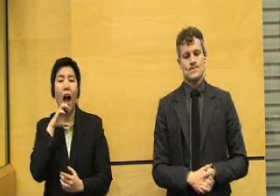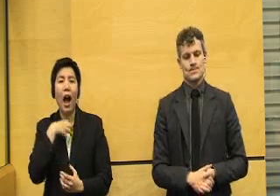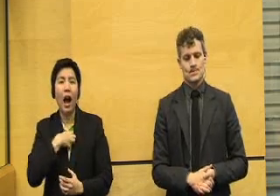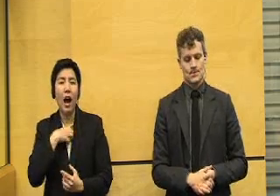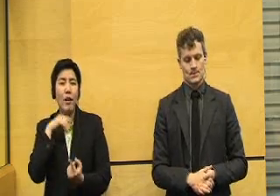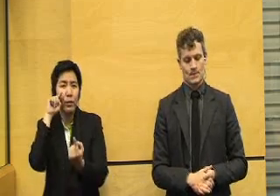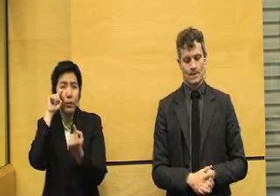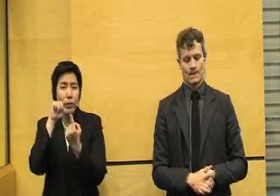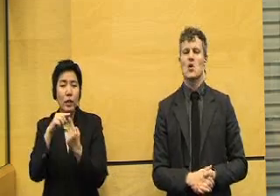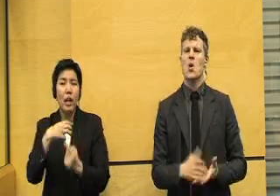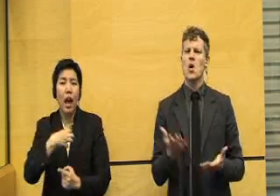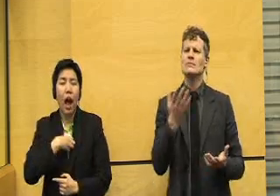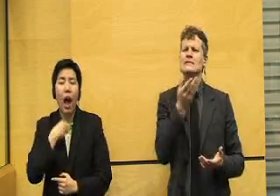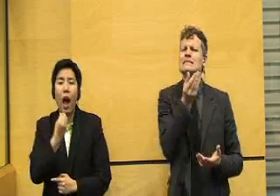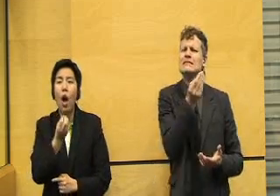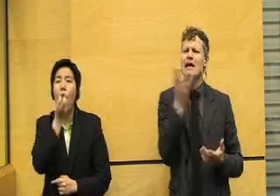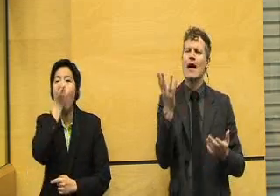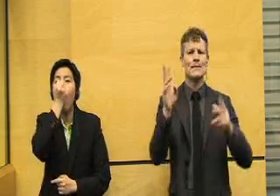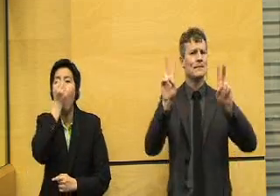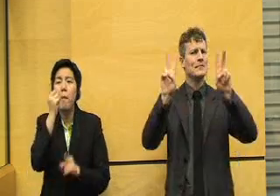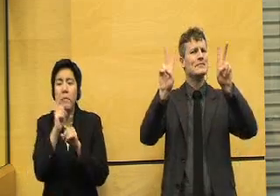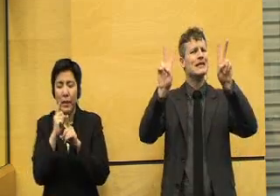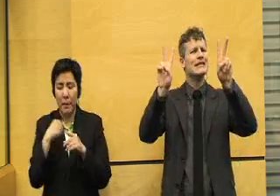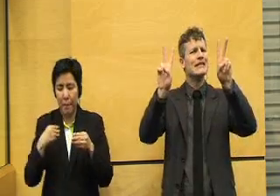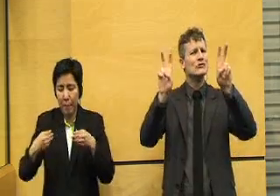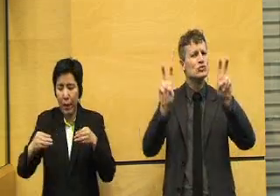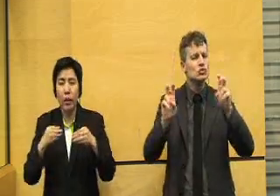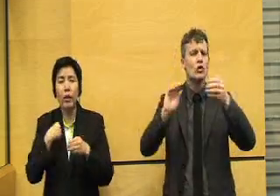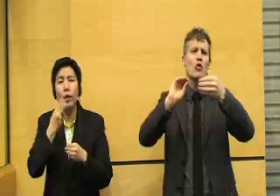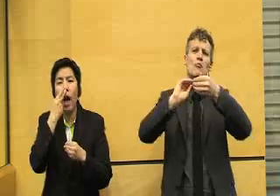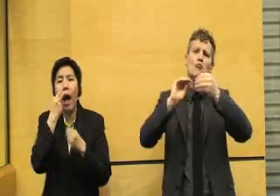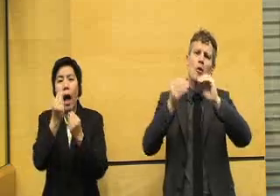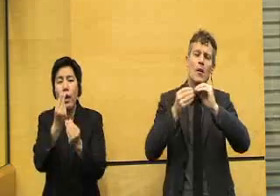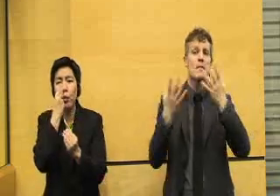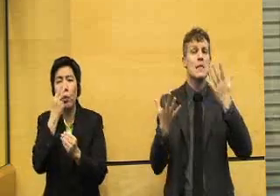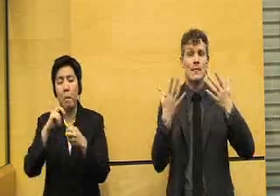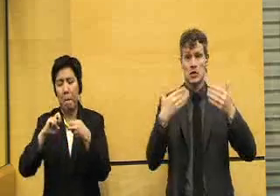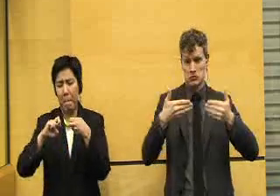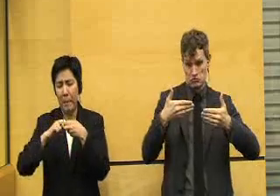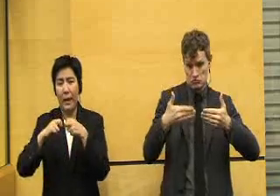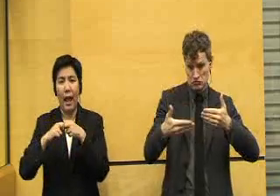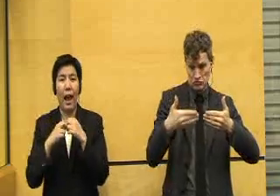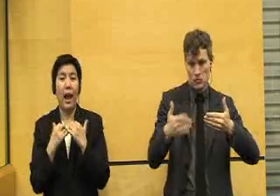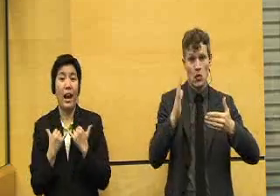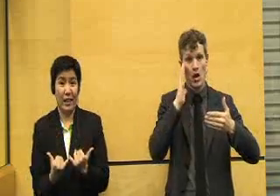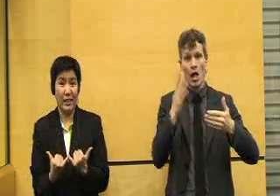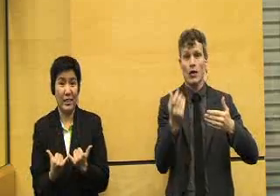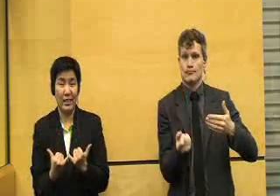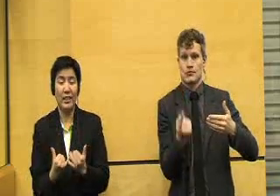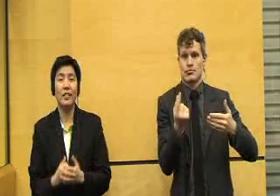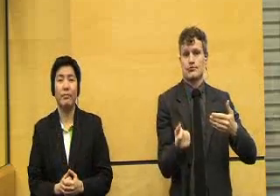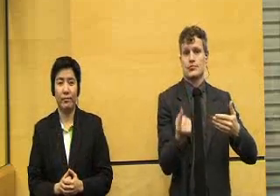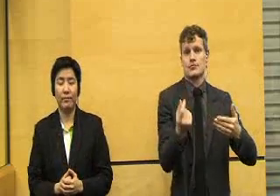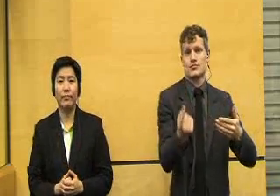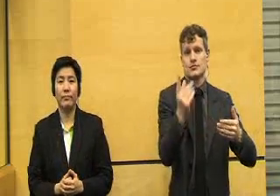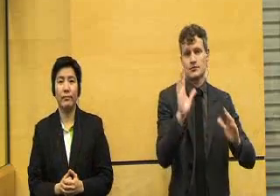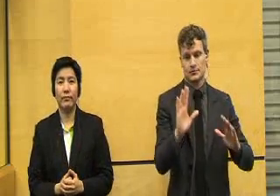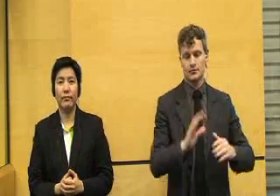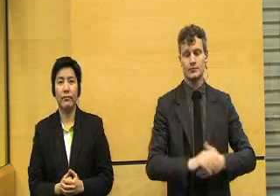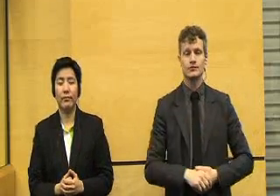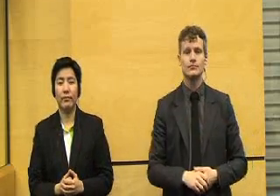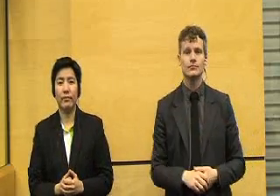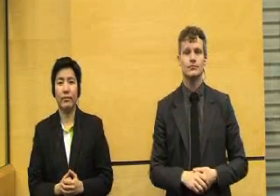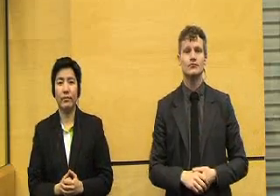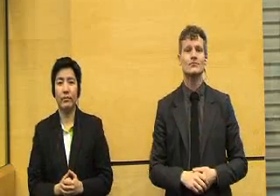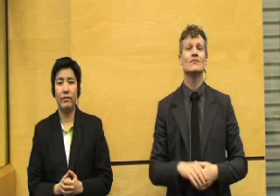foreshadow some of the issues which may arise during the dialogue. It appears that the comprehensive